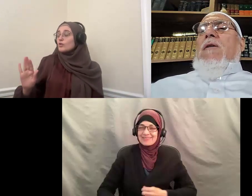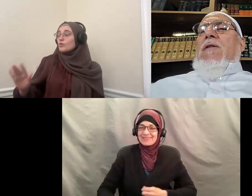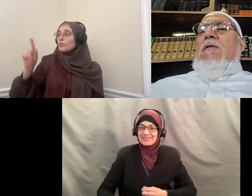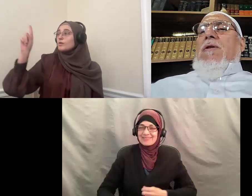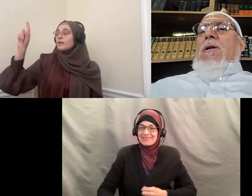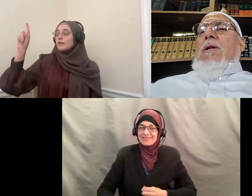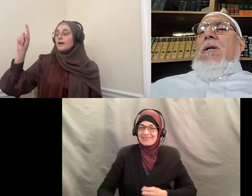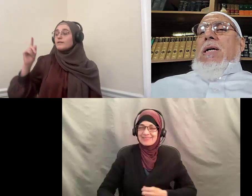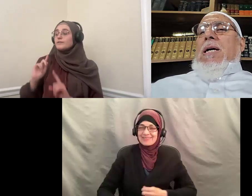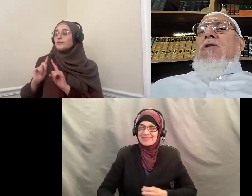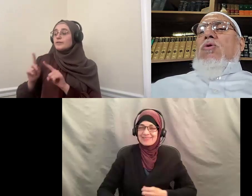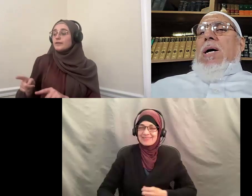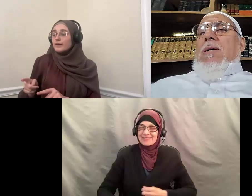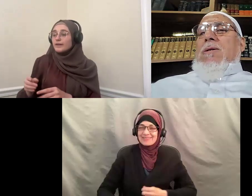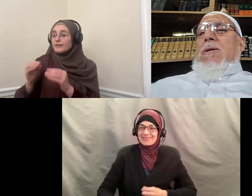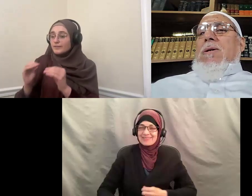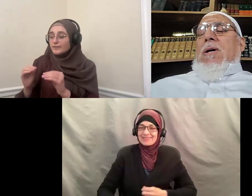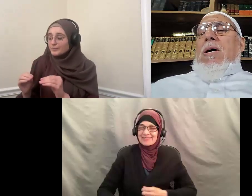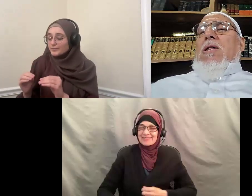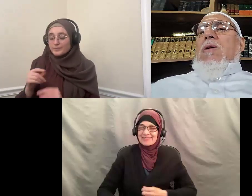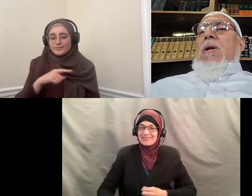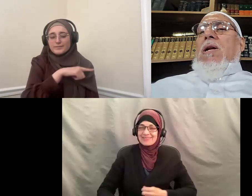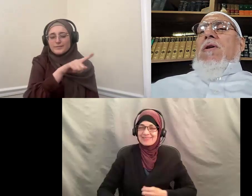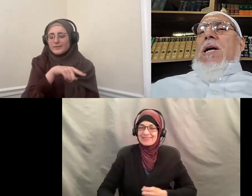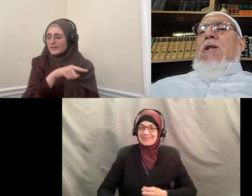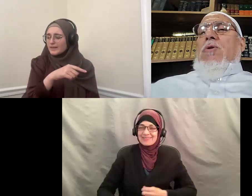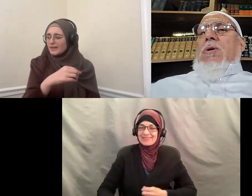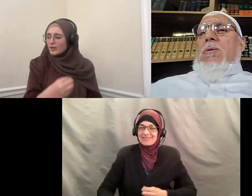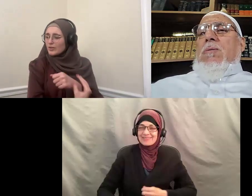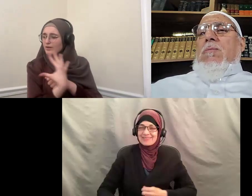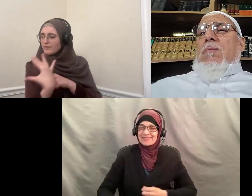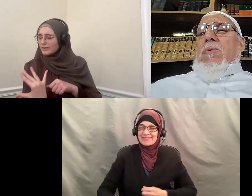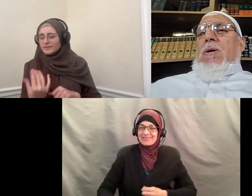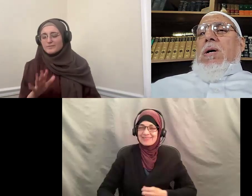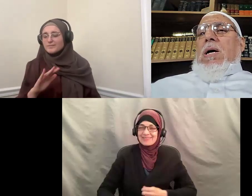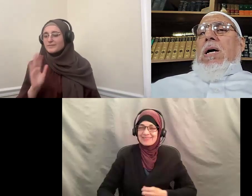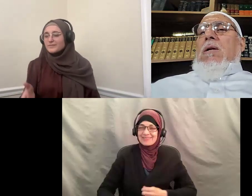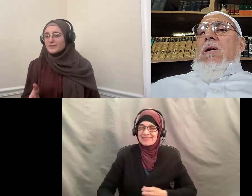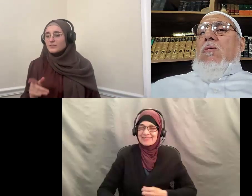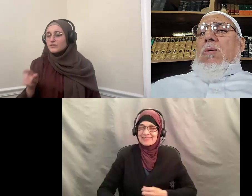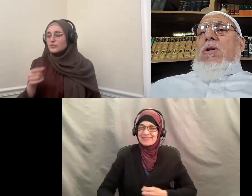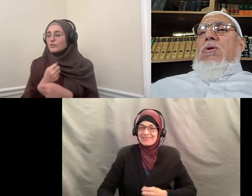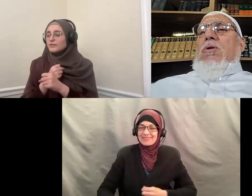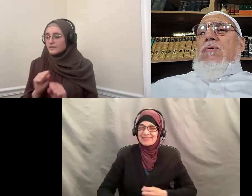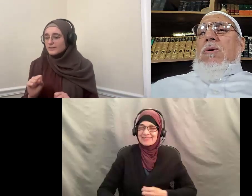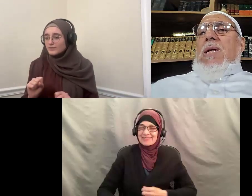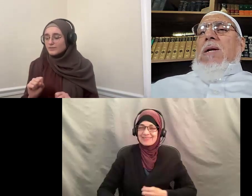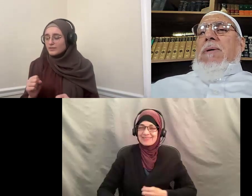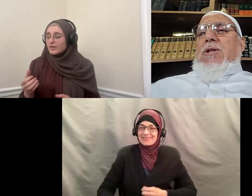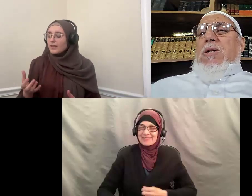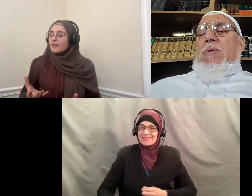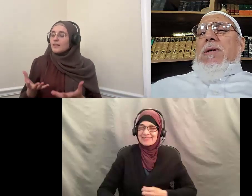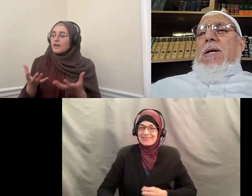will never get to us, and they will never get to you. And we want you to follow